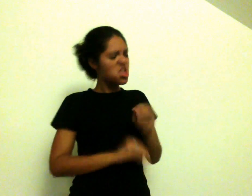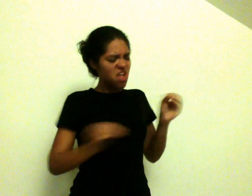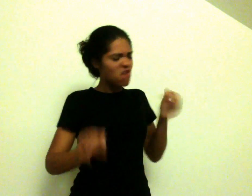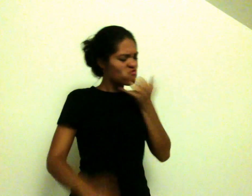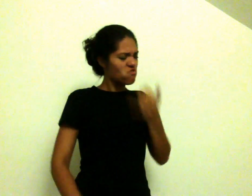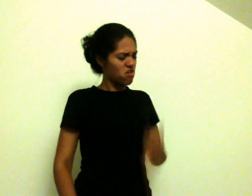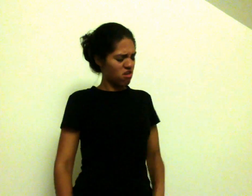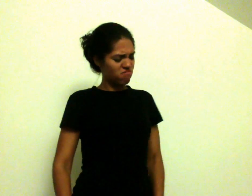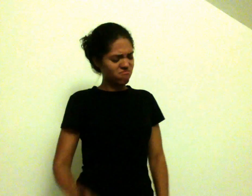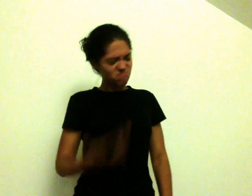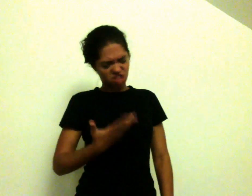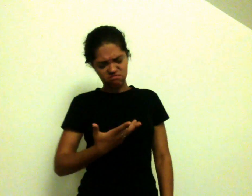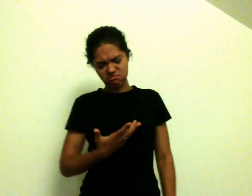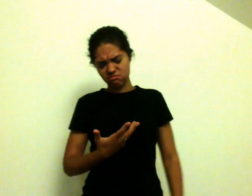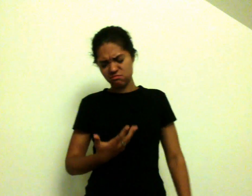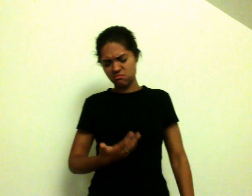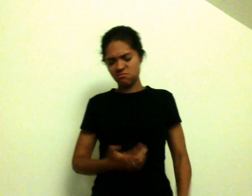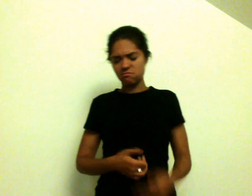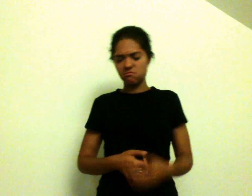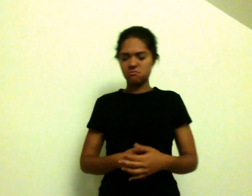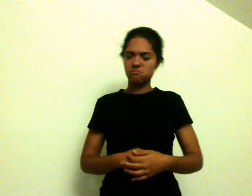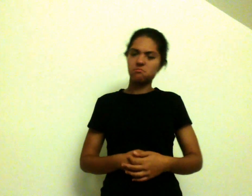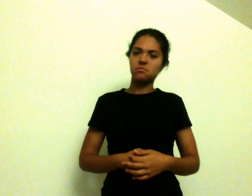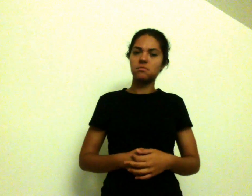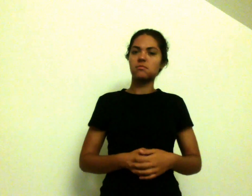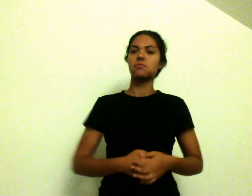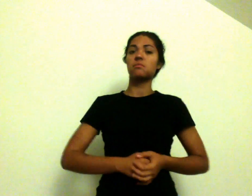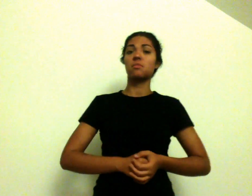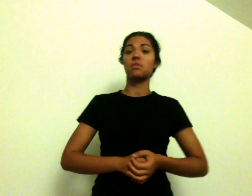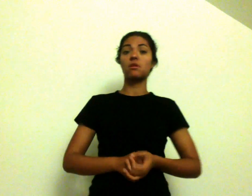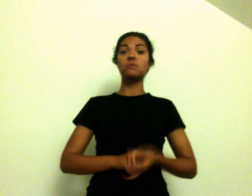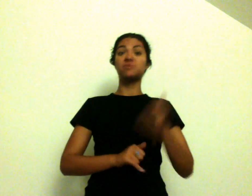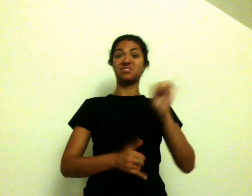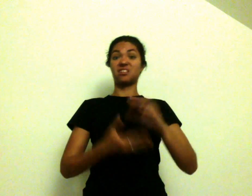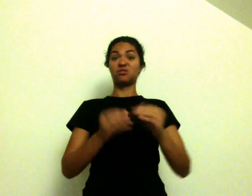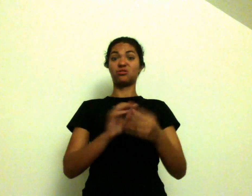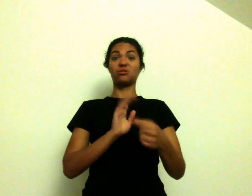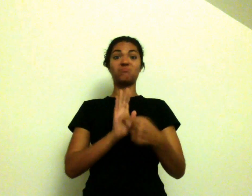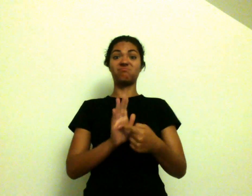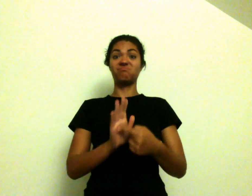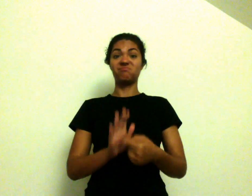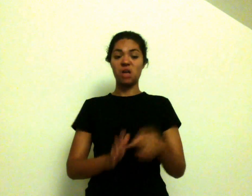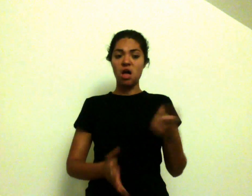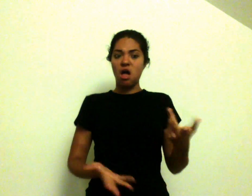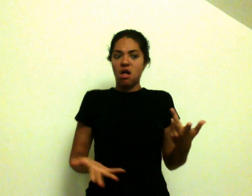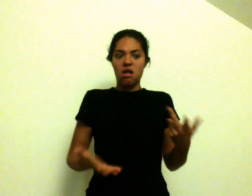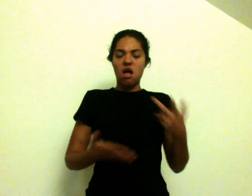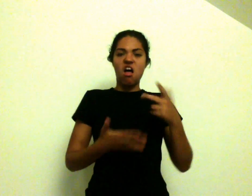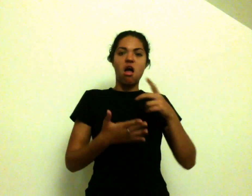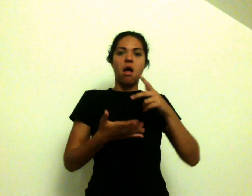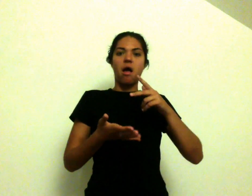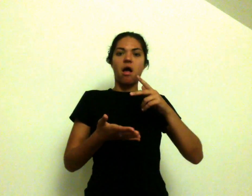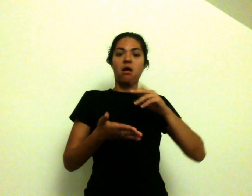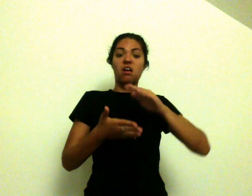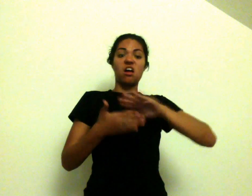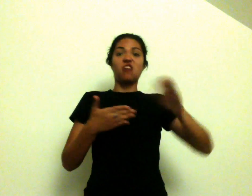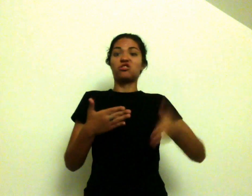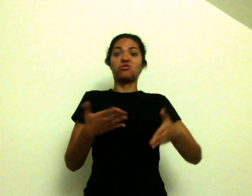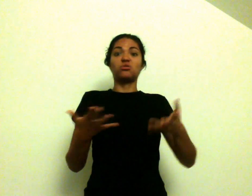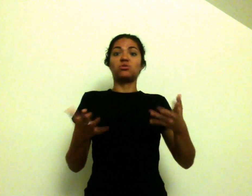That is good existential anticlimax. Because the loneliest moment in life is when you have just experienced that which you thought